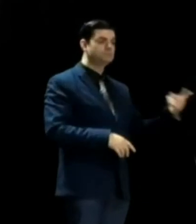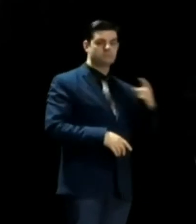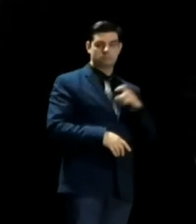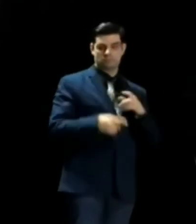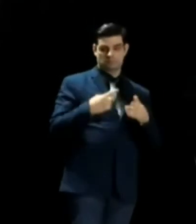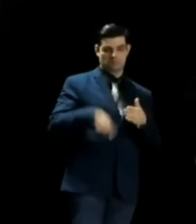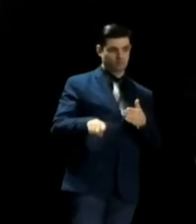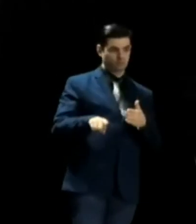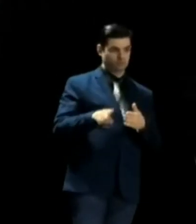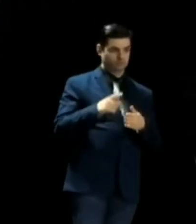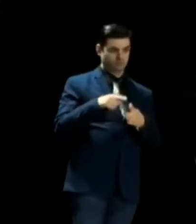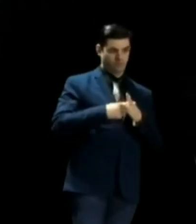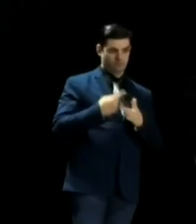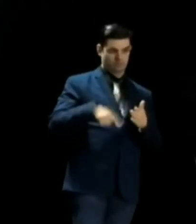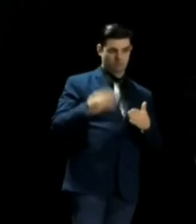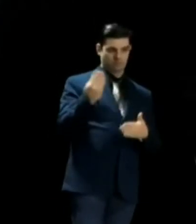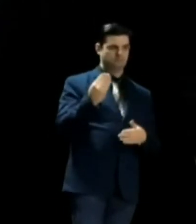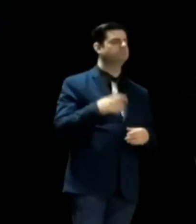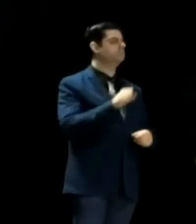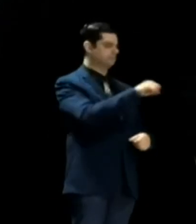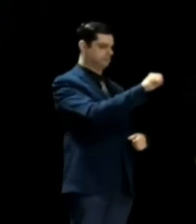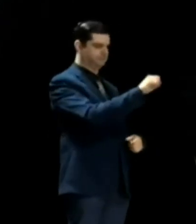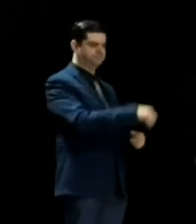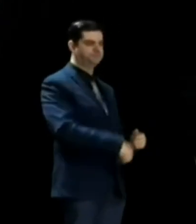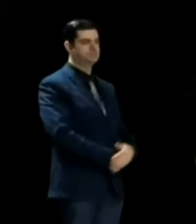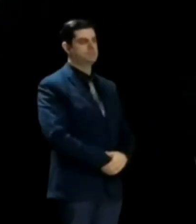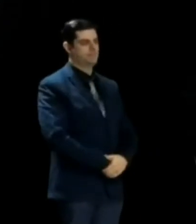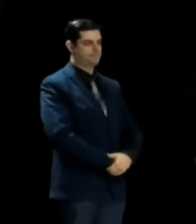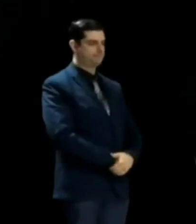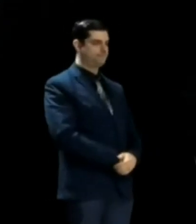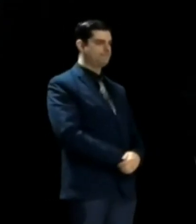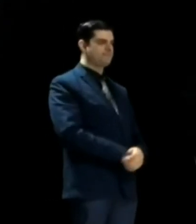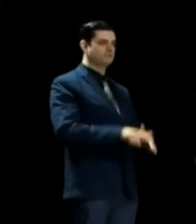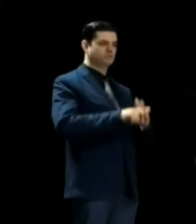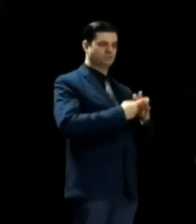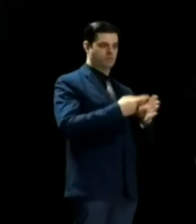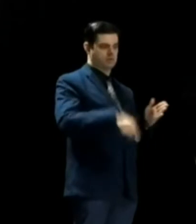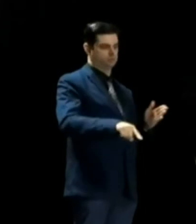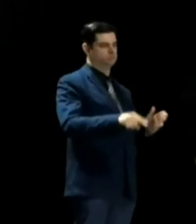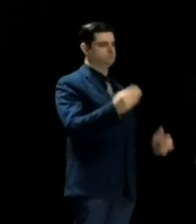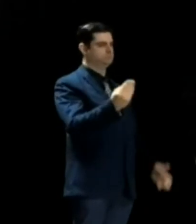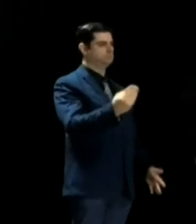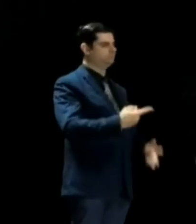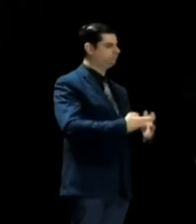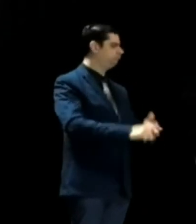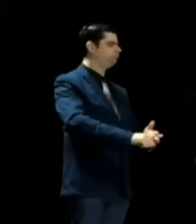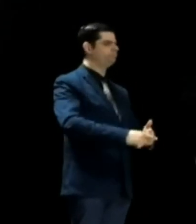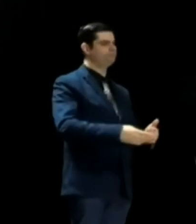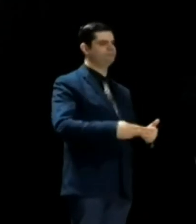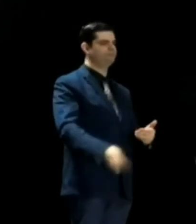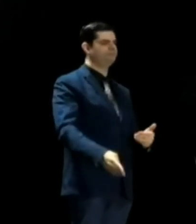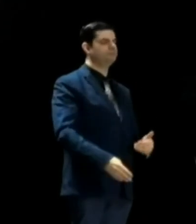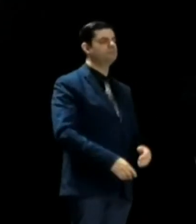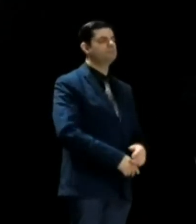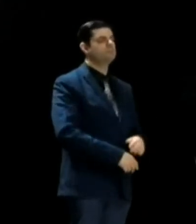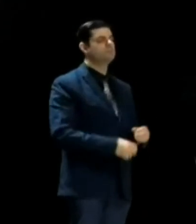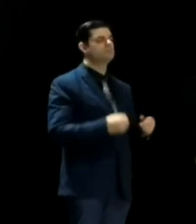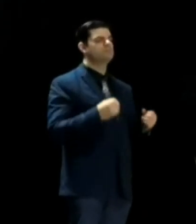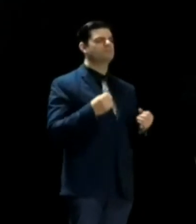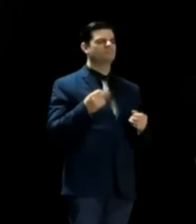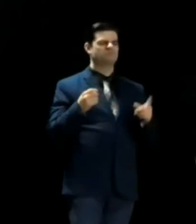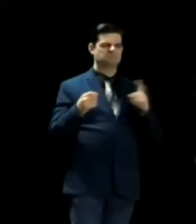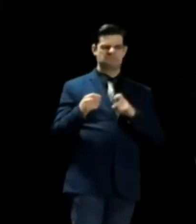We're coordinating these efforts now, and we'll be starting these next week. Yep. Do you have an idea of how many people you'll be able to test